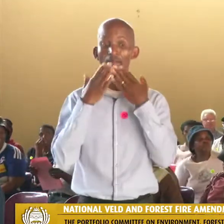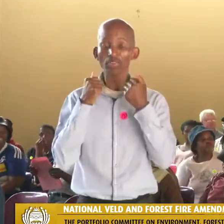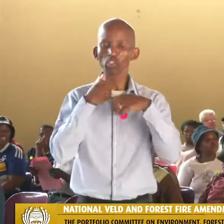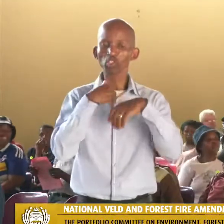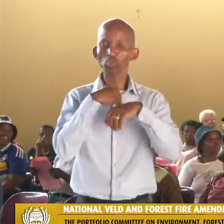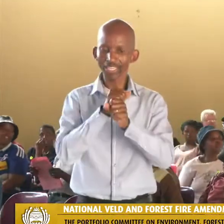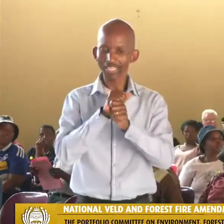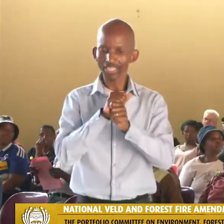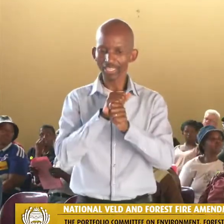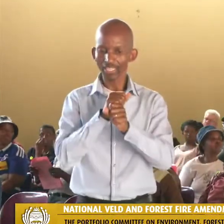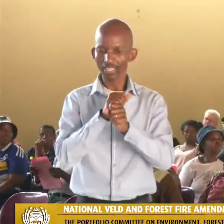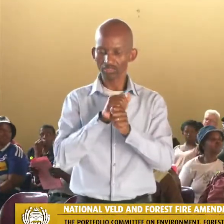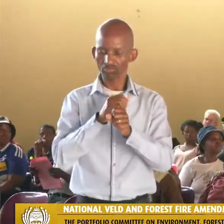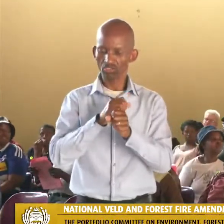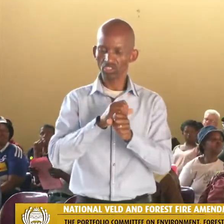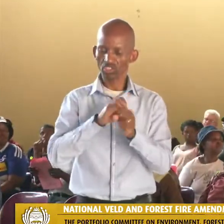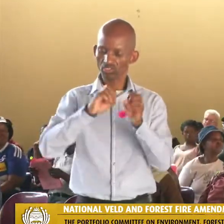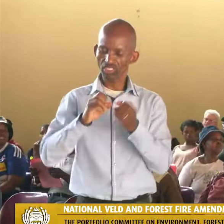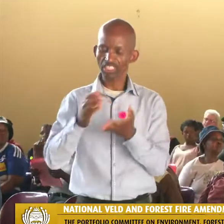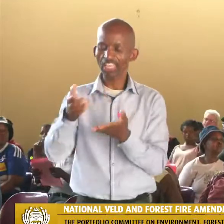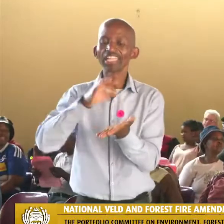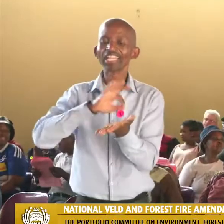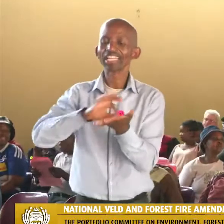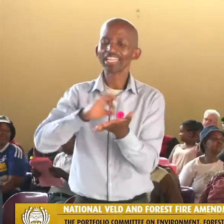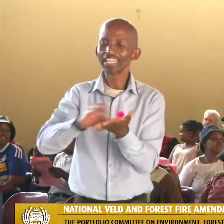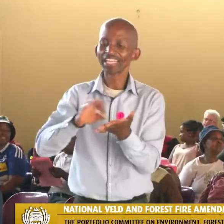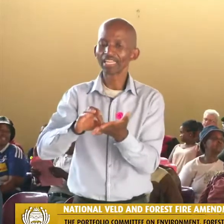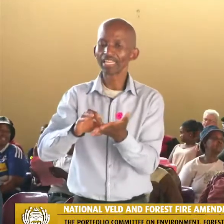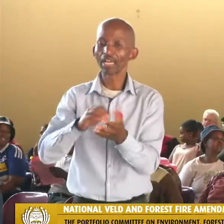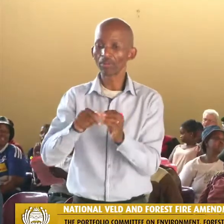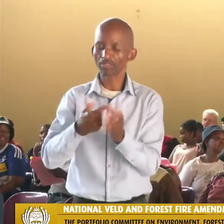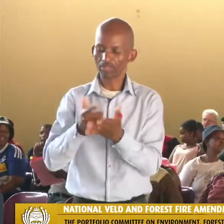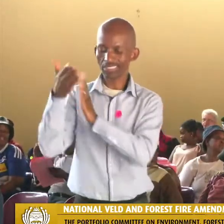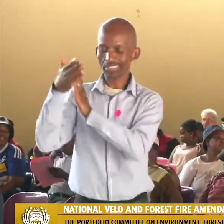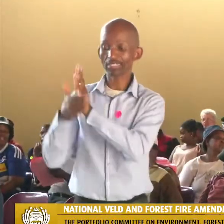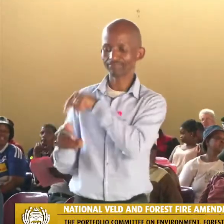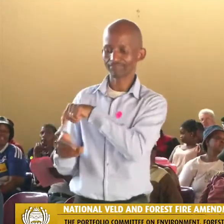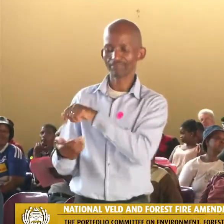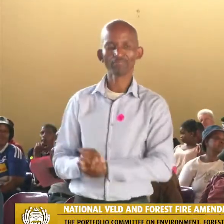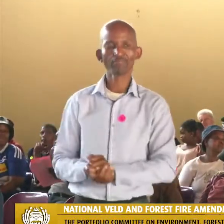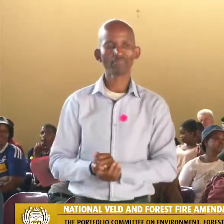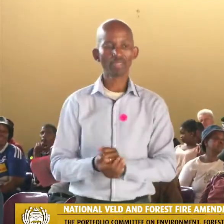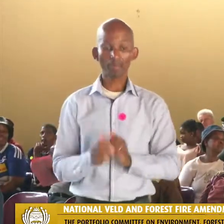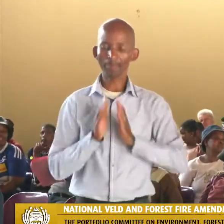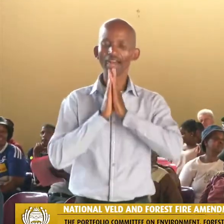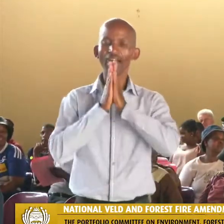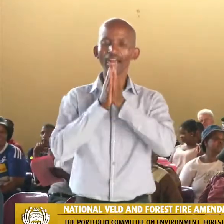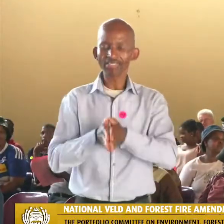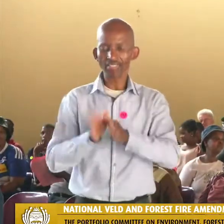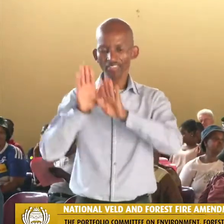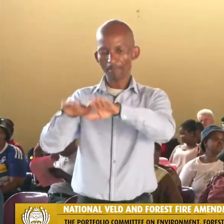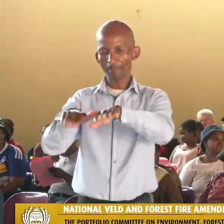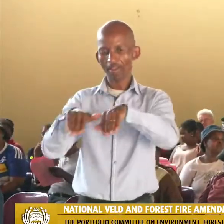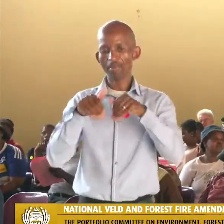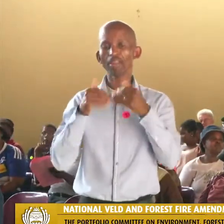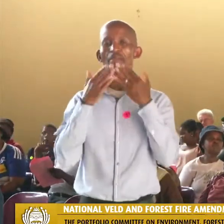di-dumping site. Let our municipality do something on site. Ke kgopela le ba palamente hore ha ke ba thuse